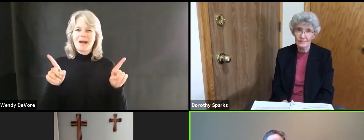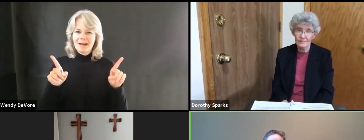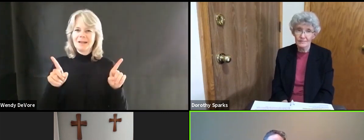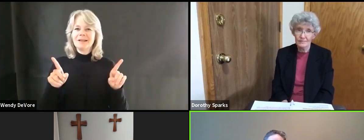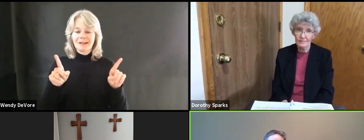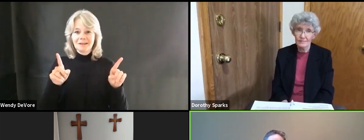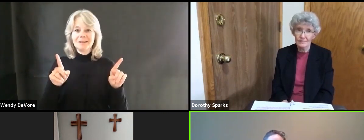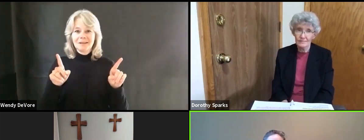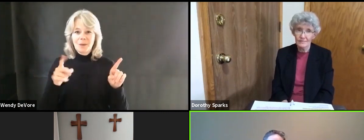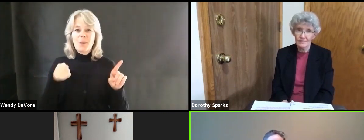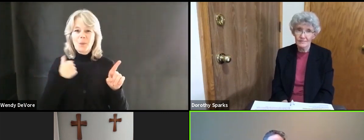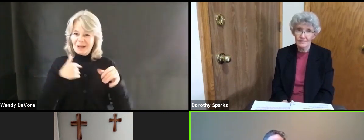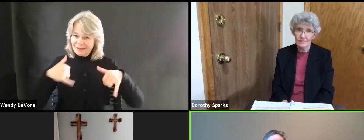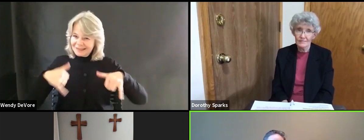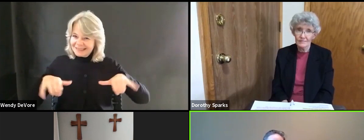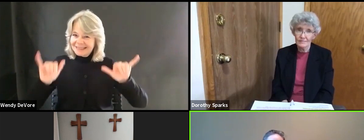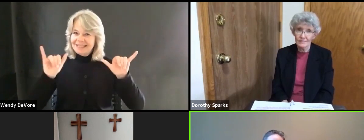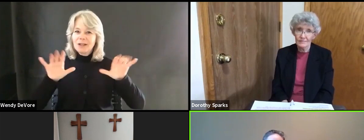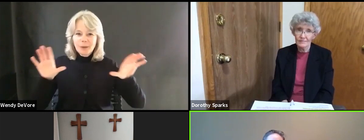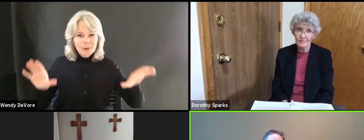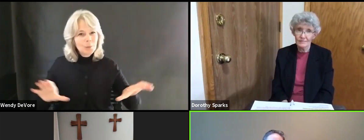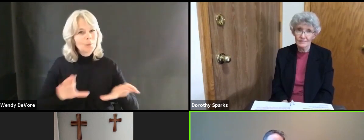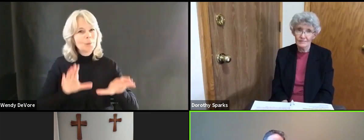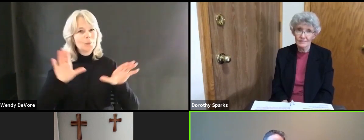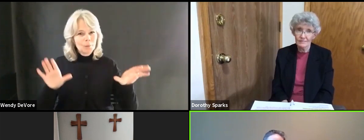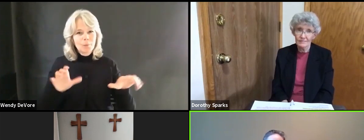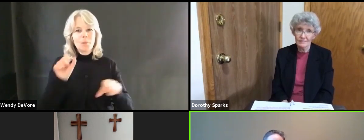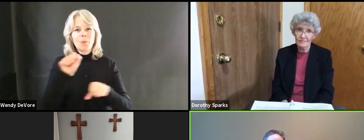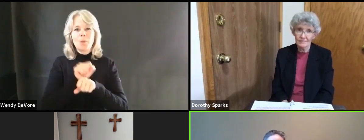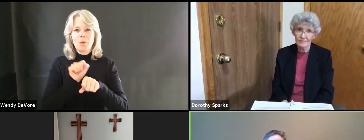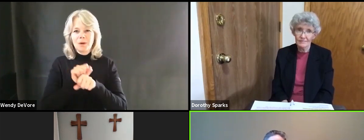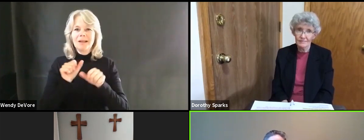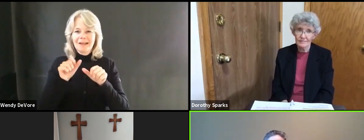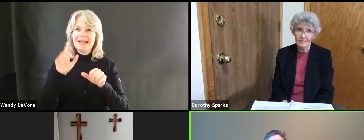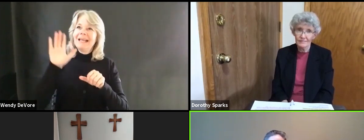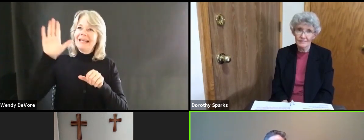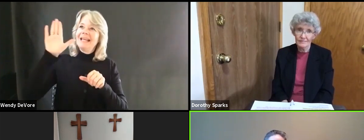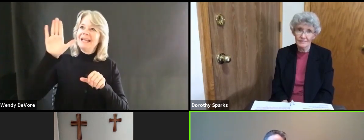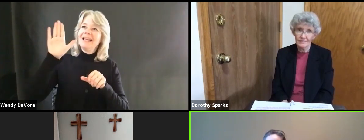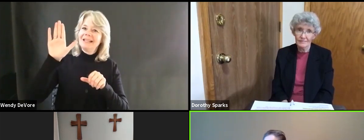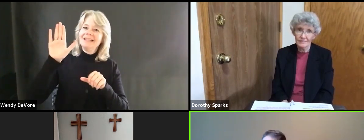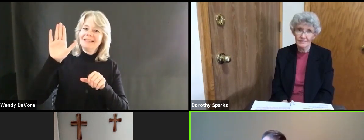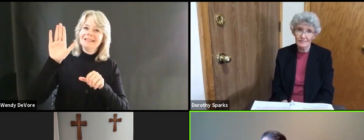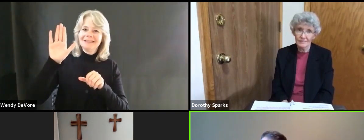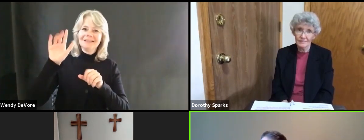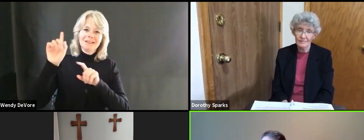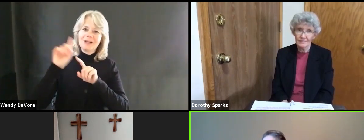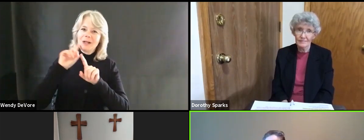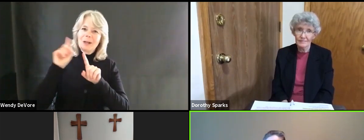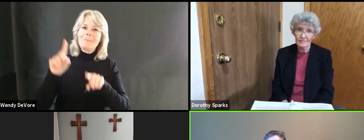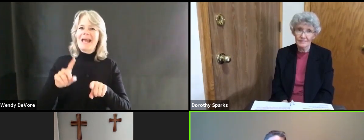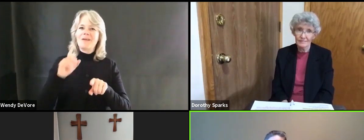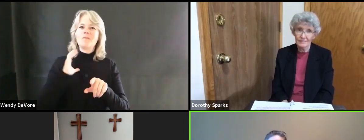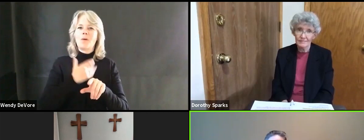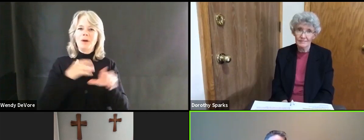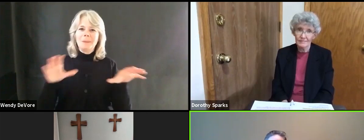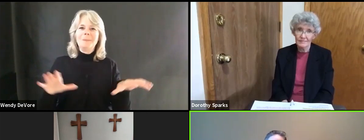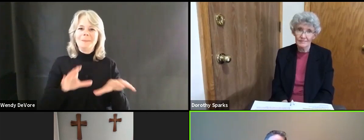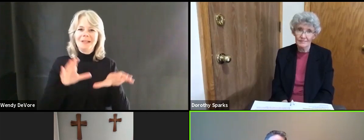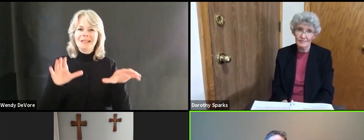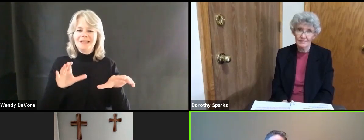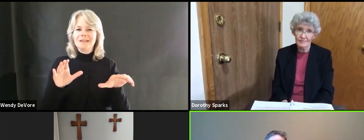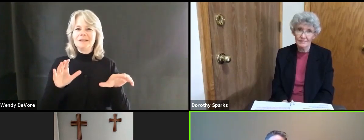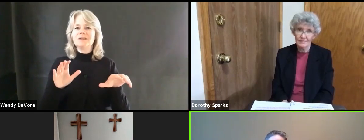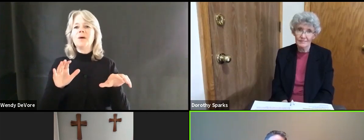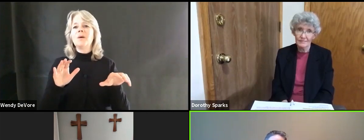the work that God has given us to do, the work that God has called us to do. So we ask you